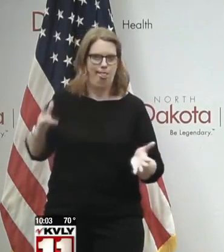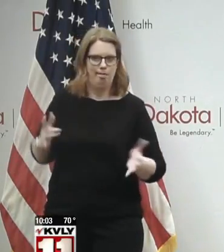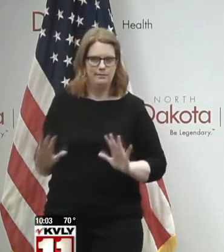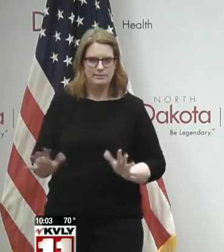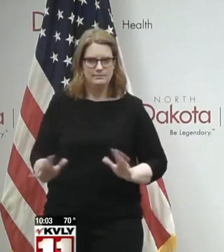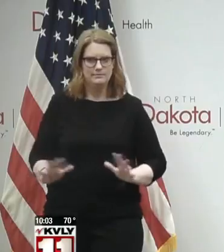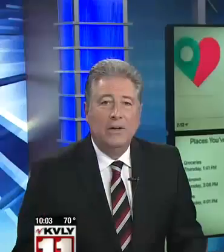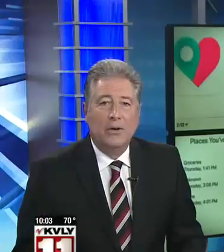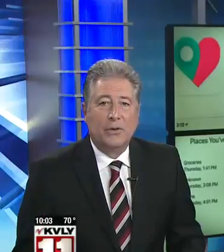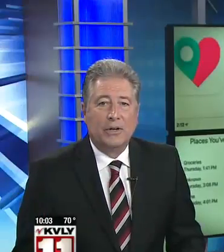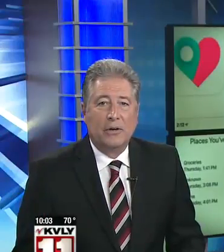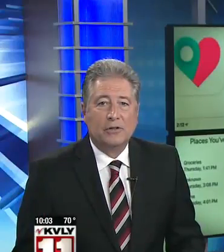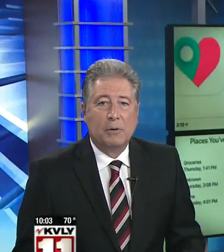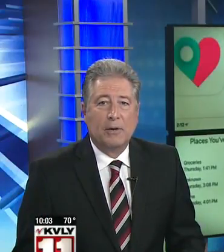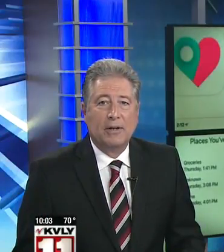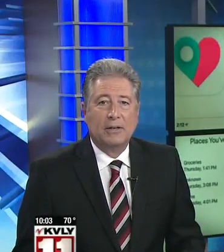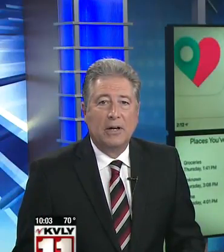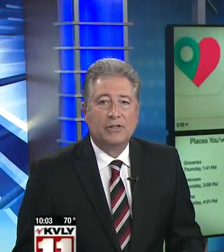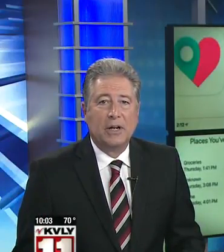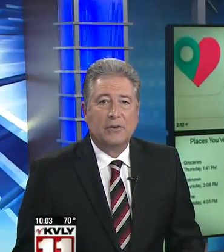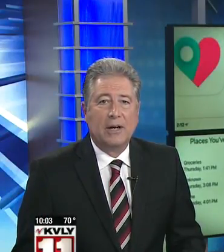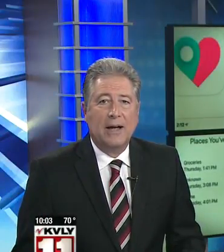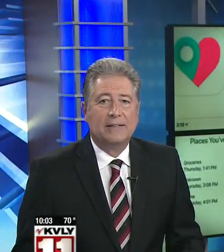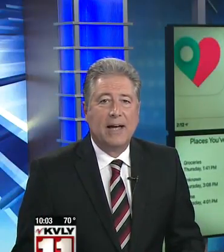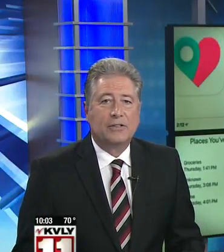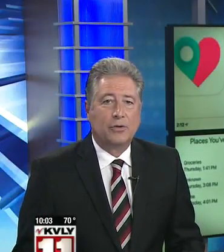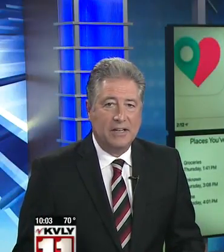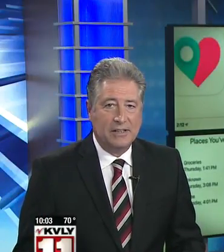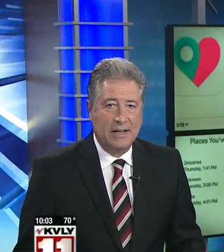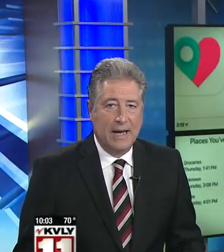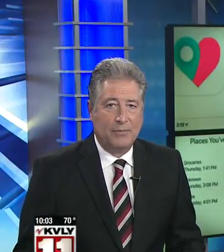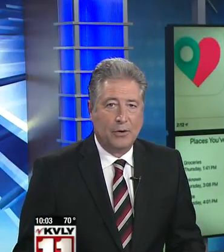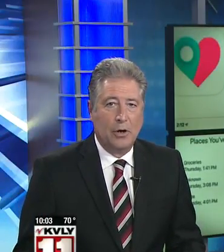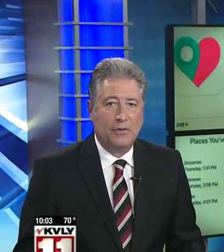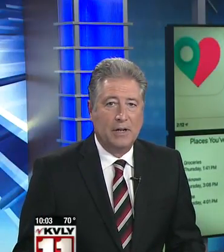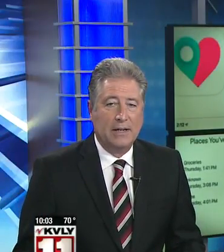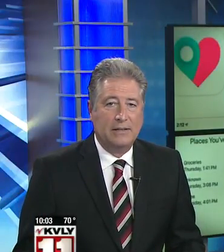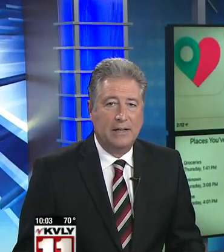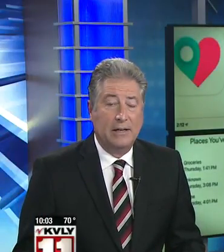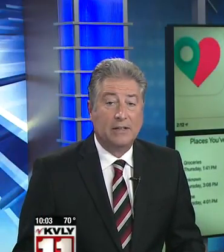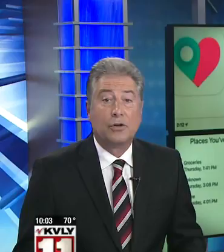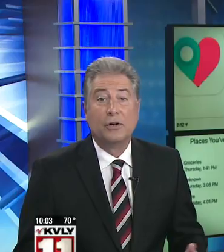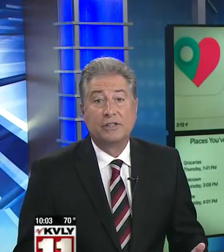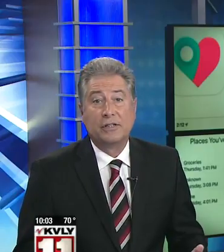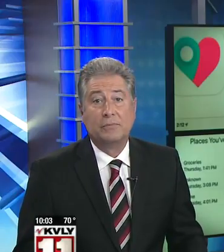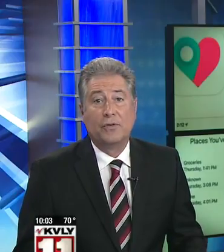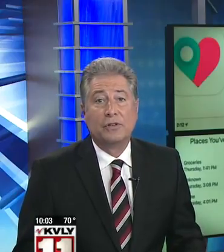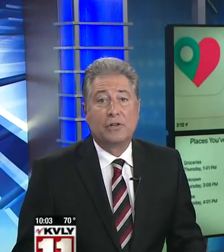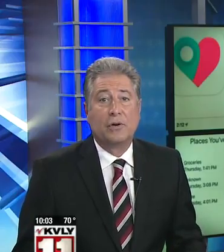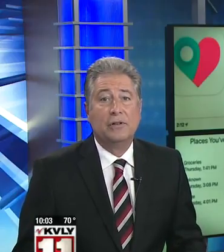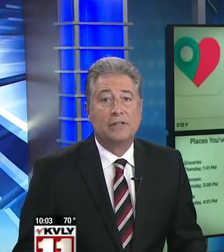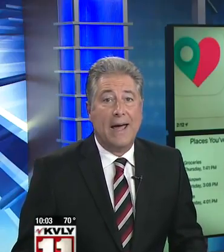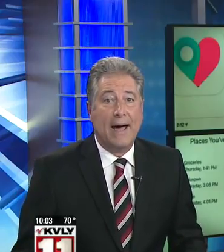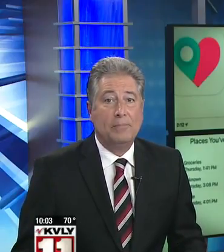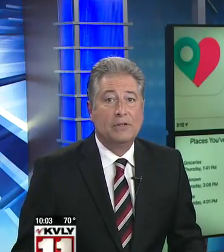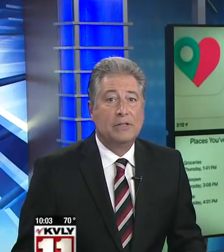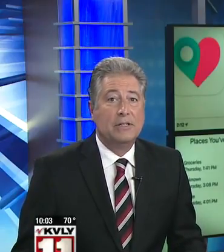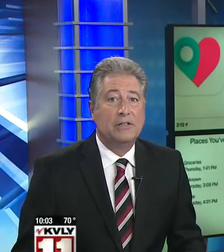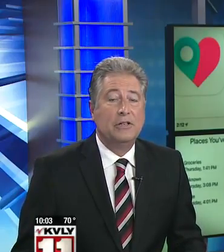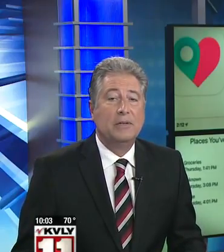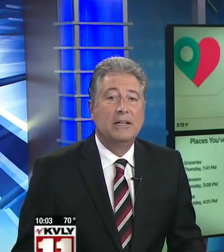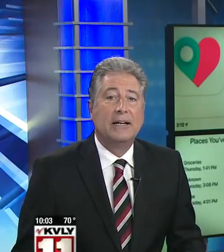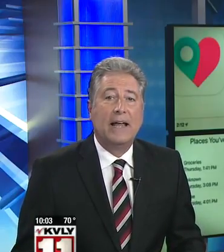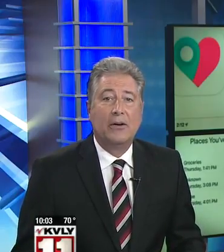I'll just stop there. North Dakota is preparing to launch another contact tracing app for COVID-19 as criticism for its current app